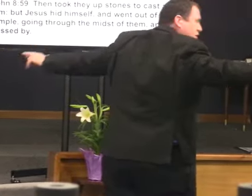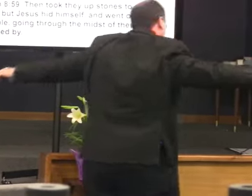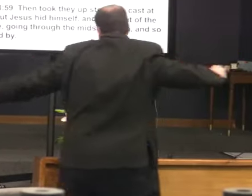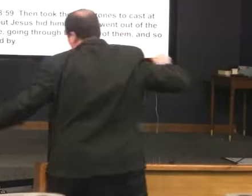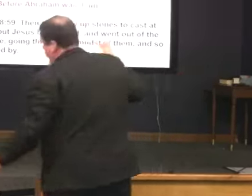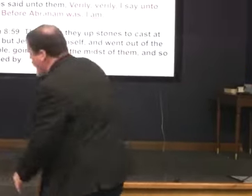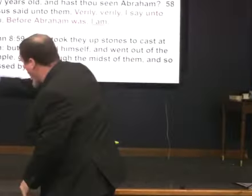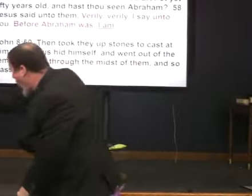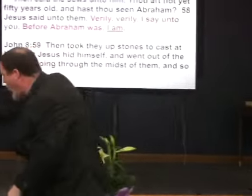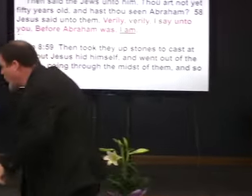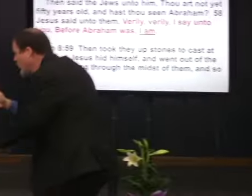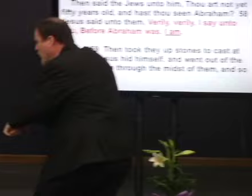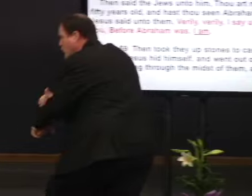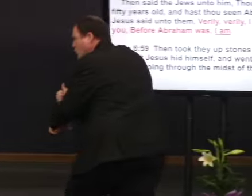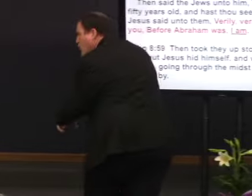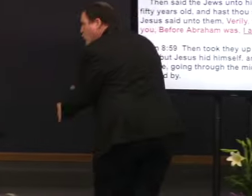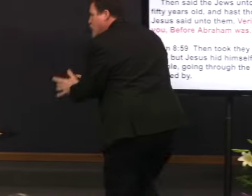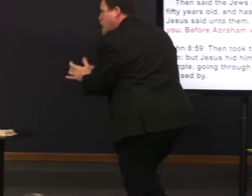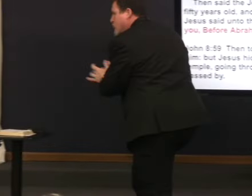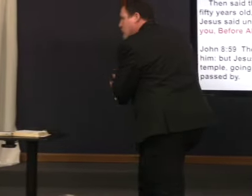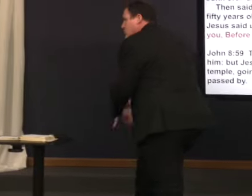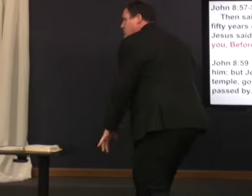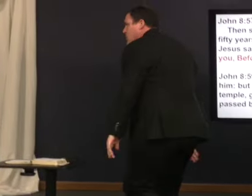They took up stones to cast at him.